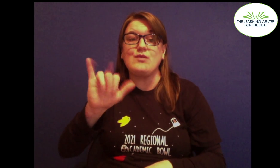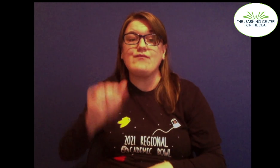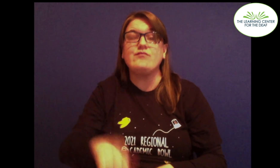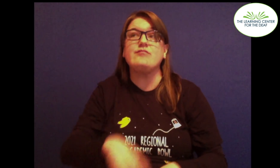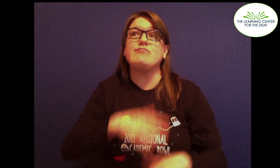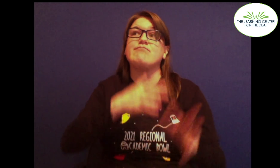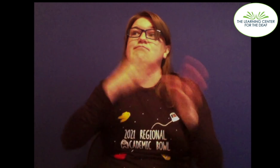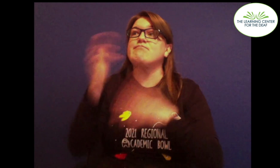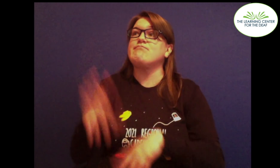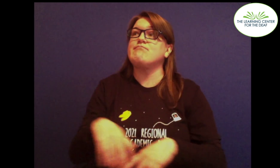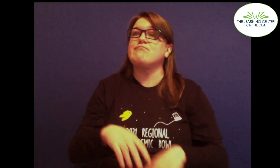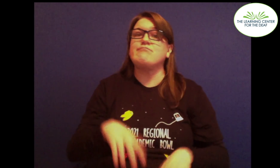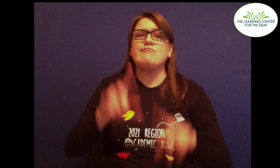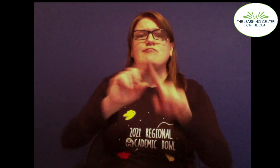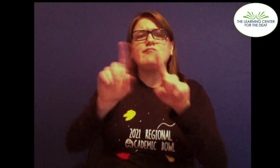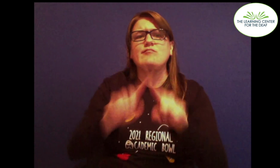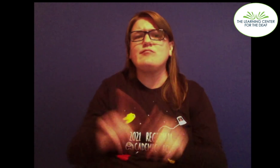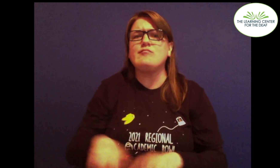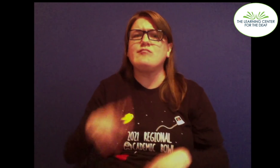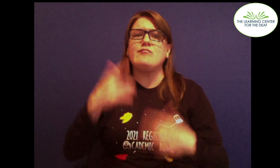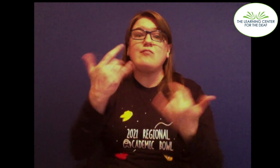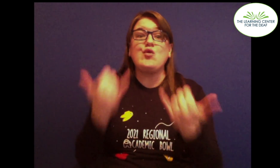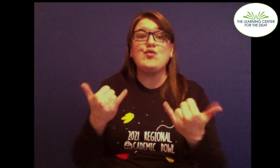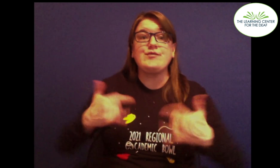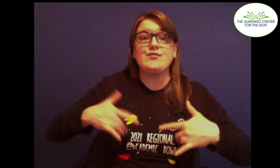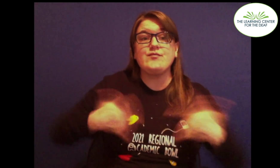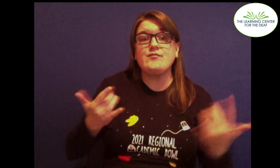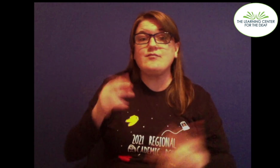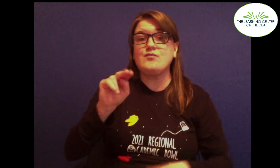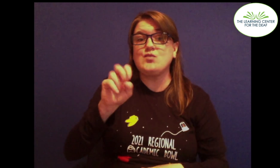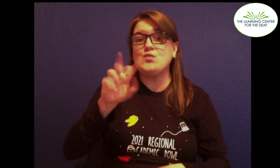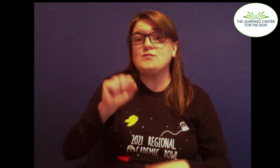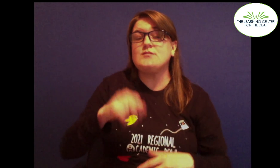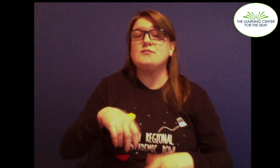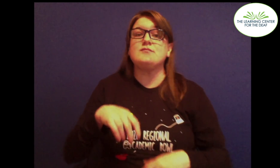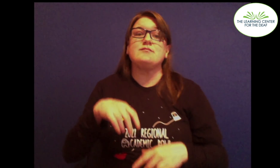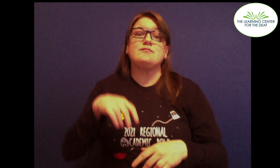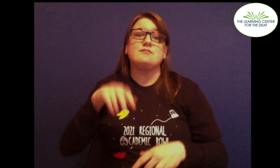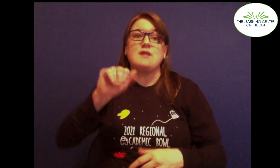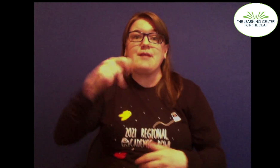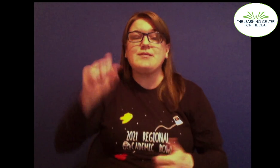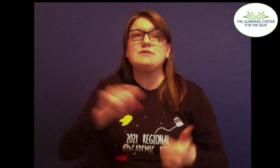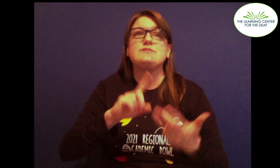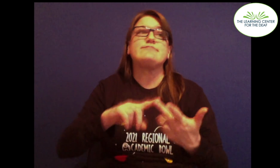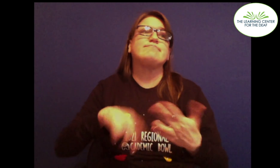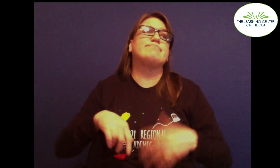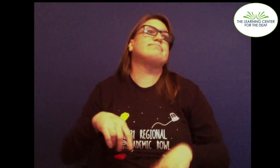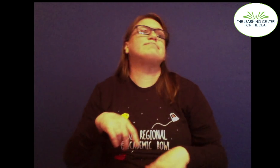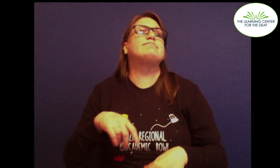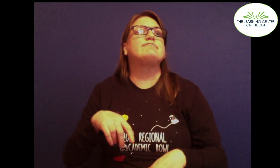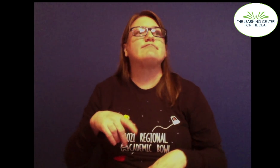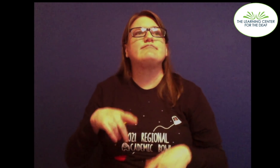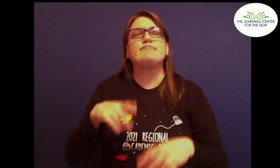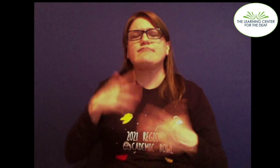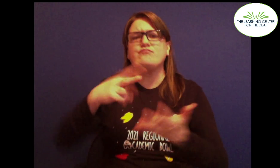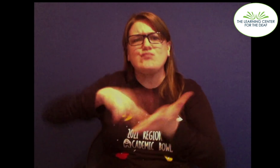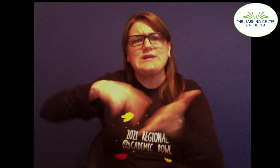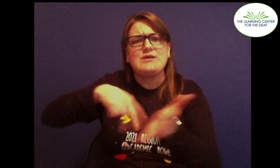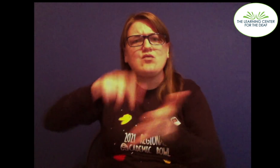like vocabulary, trivia, current events, and encourage our students to watch the news and read articles and